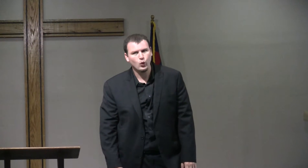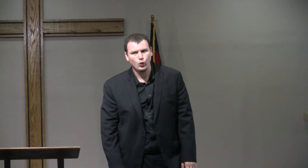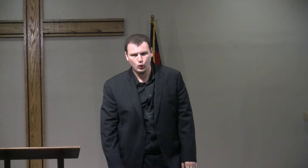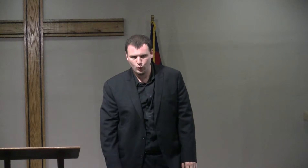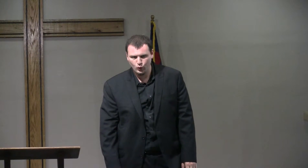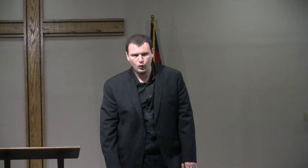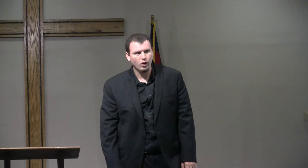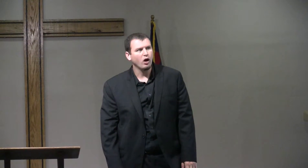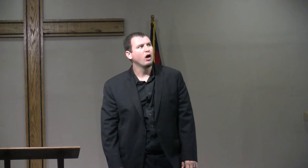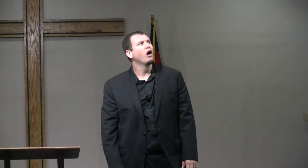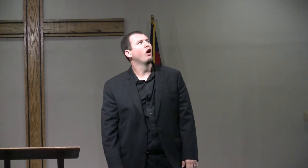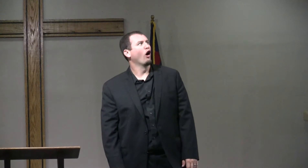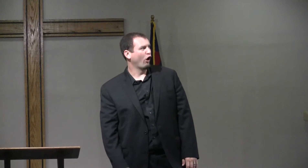him.